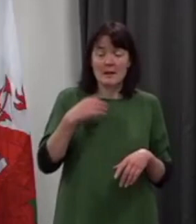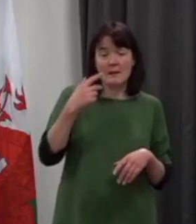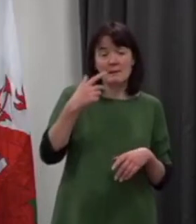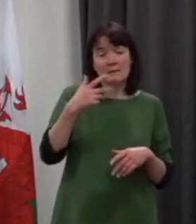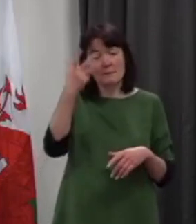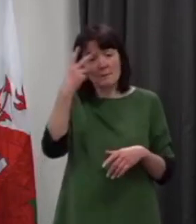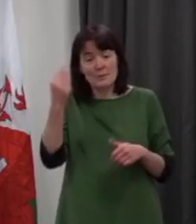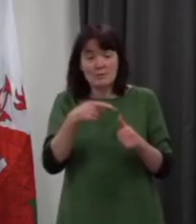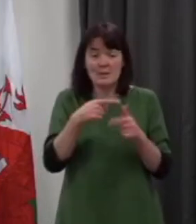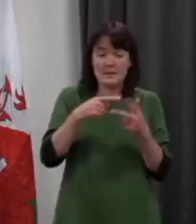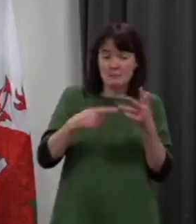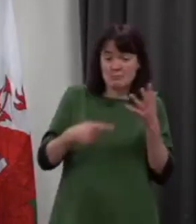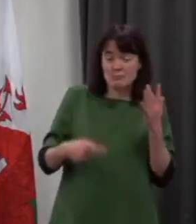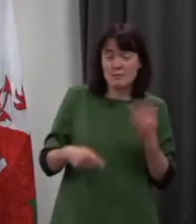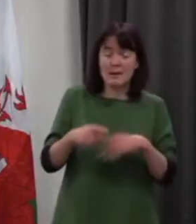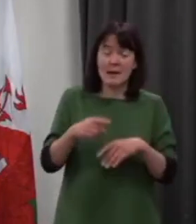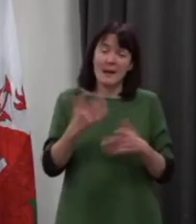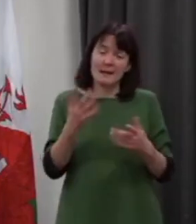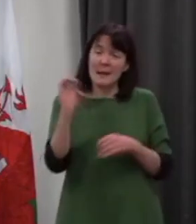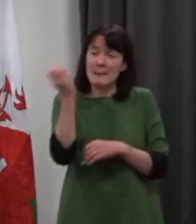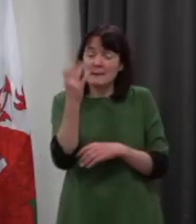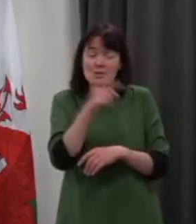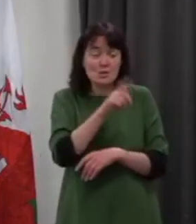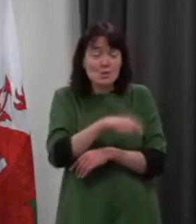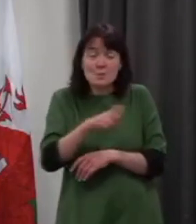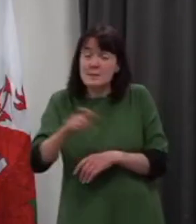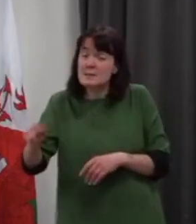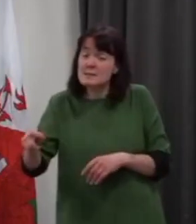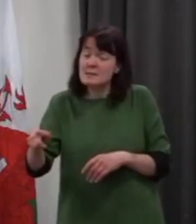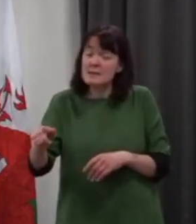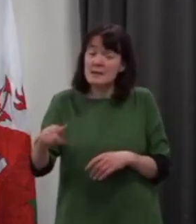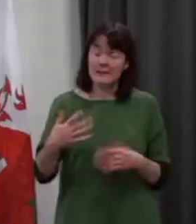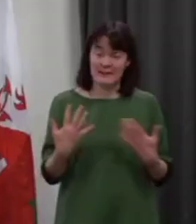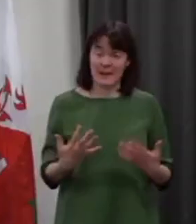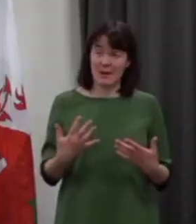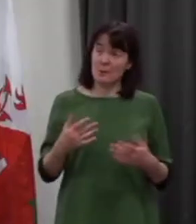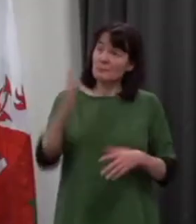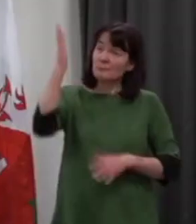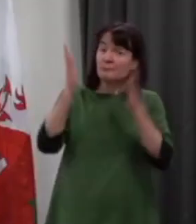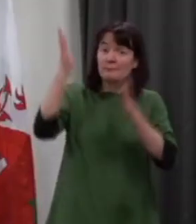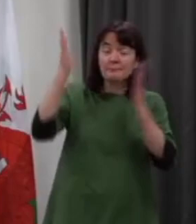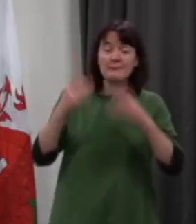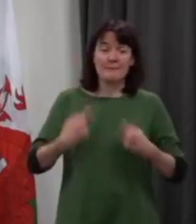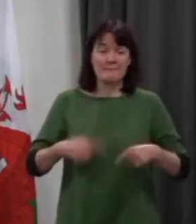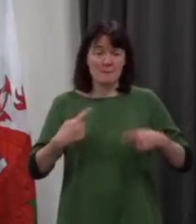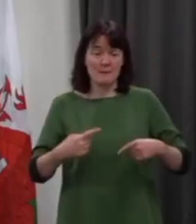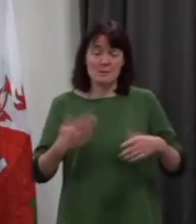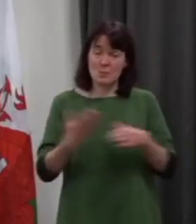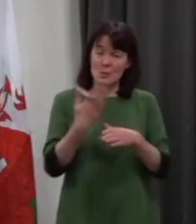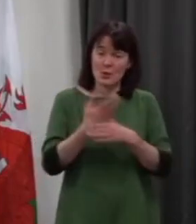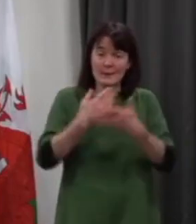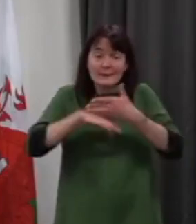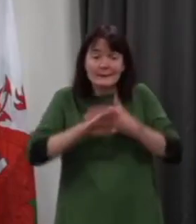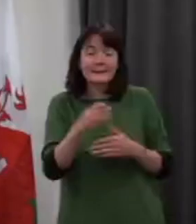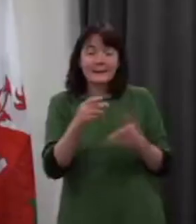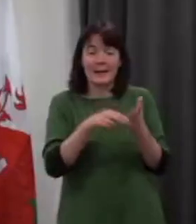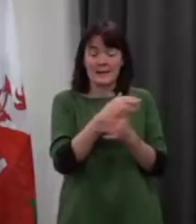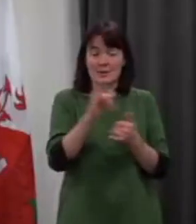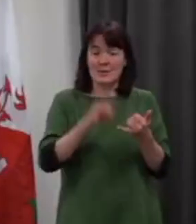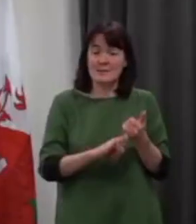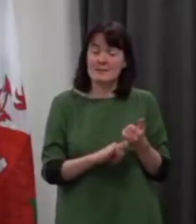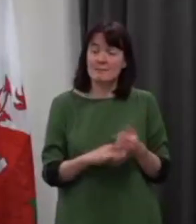professional students who could also be available to work within our NHS. Social Care Wales has sent